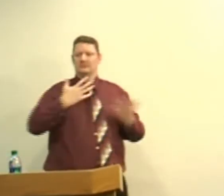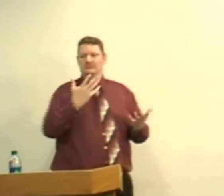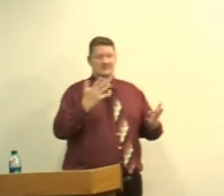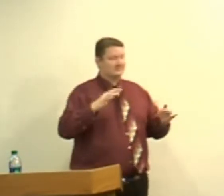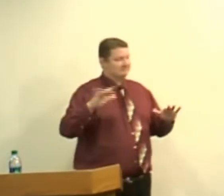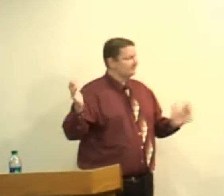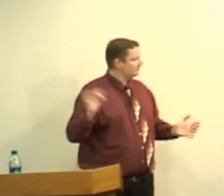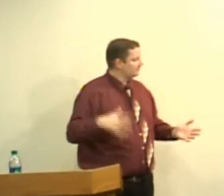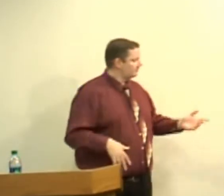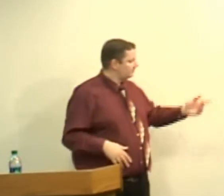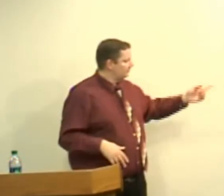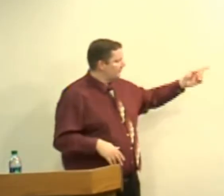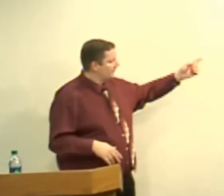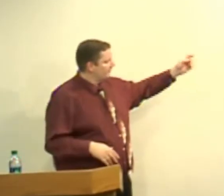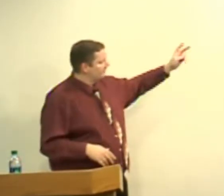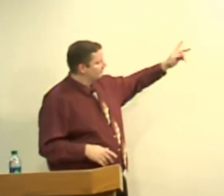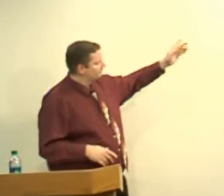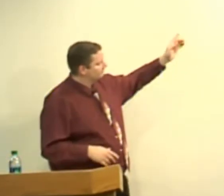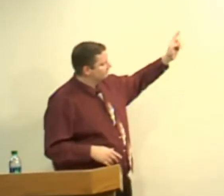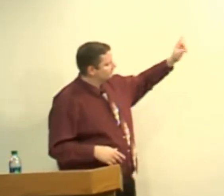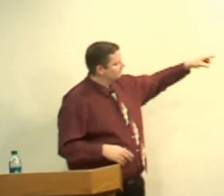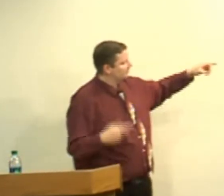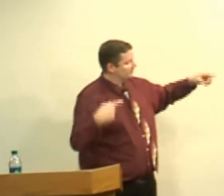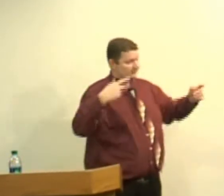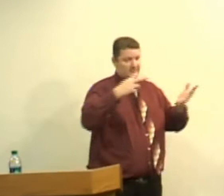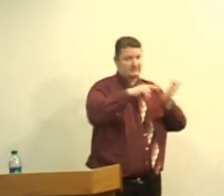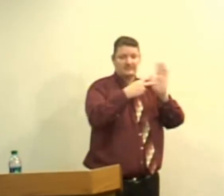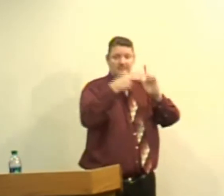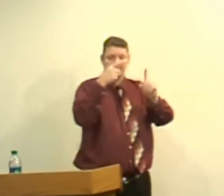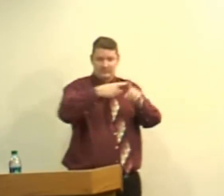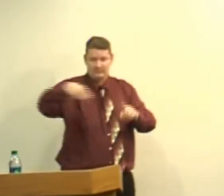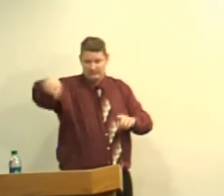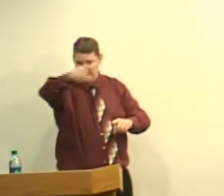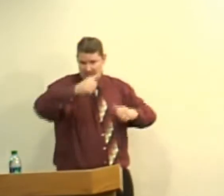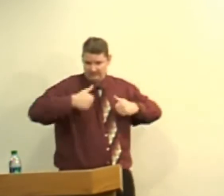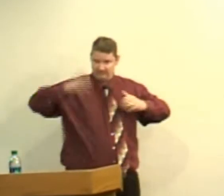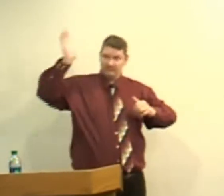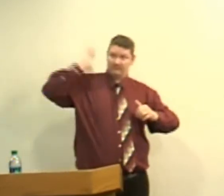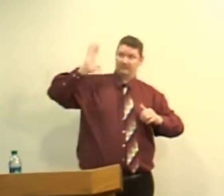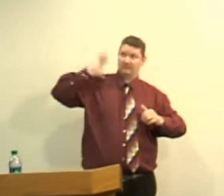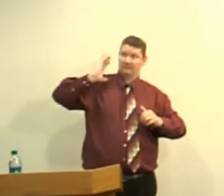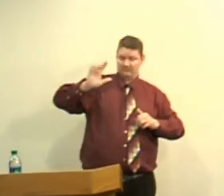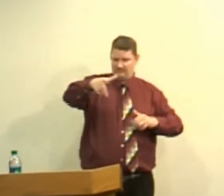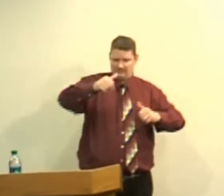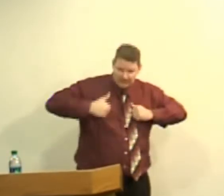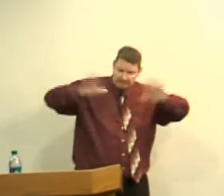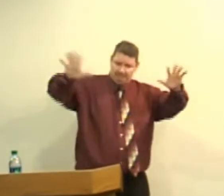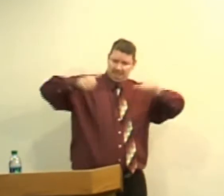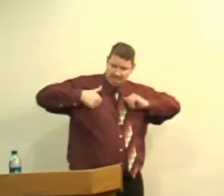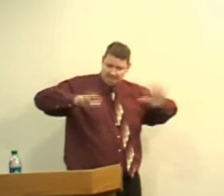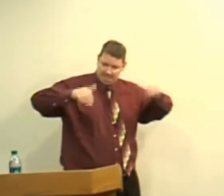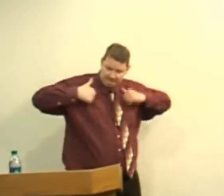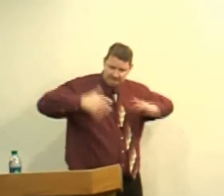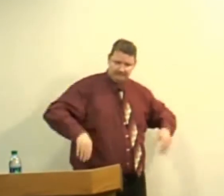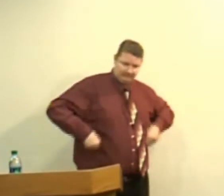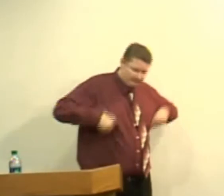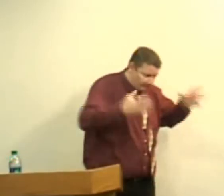that. All of the things that are considered addictions are like our own idols. So our thinking in the past